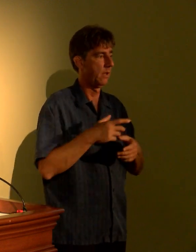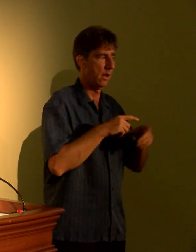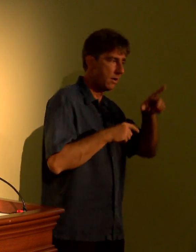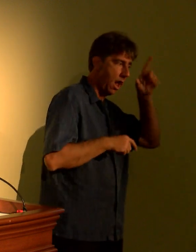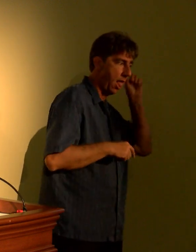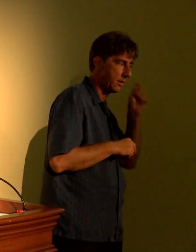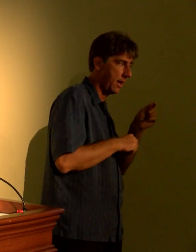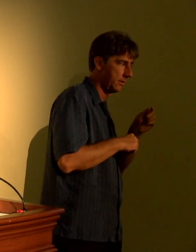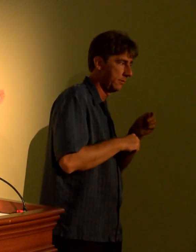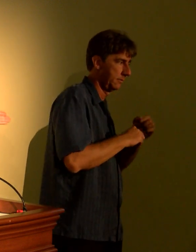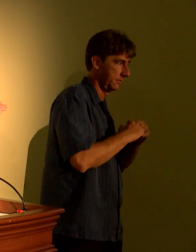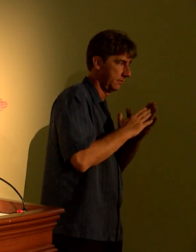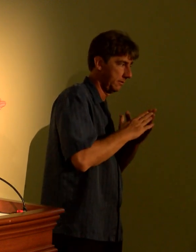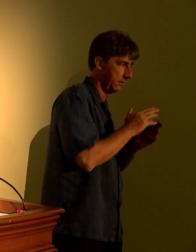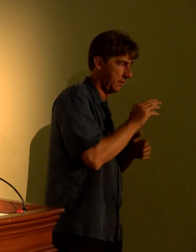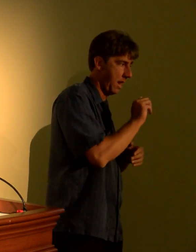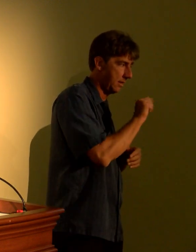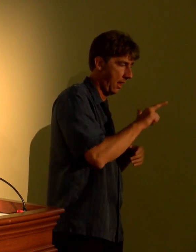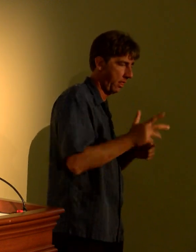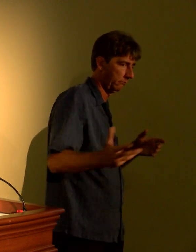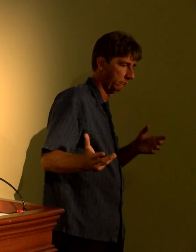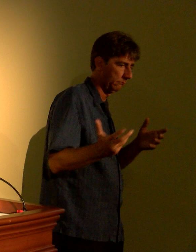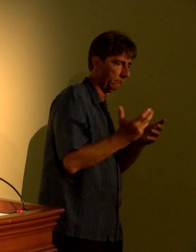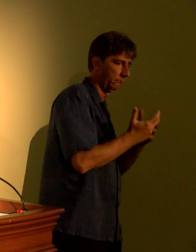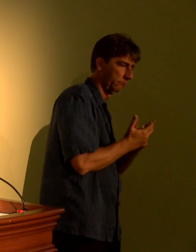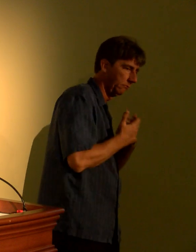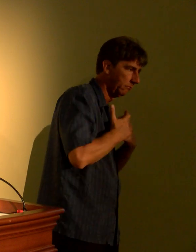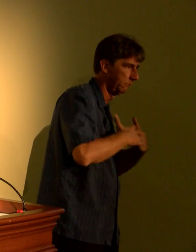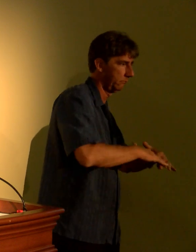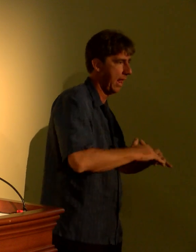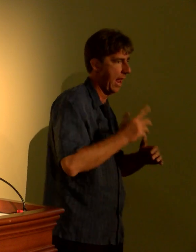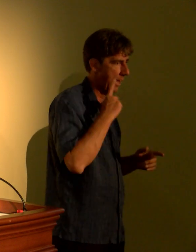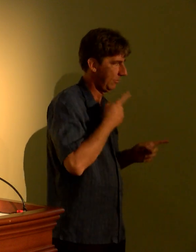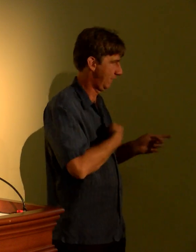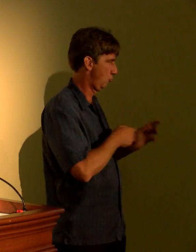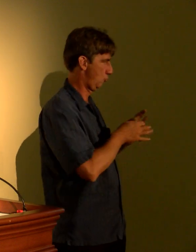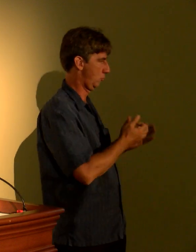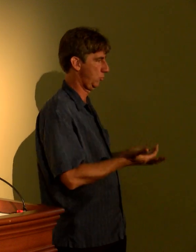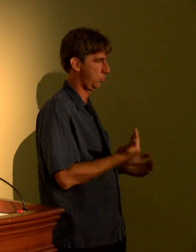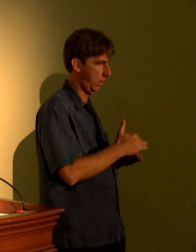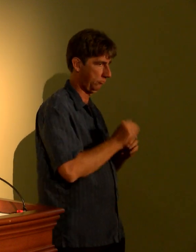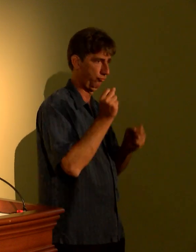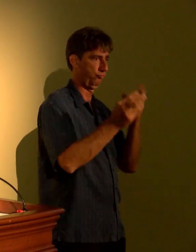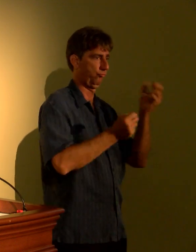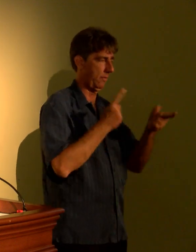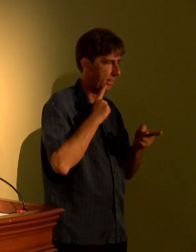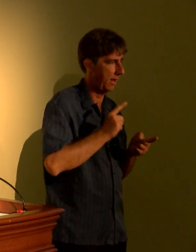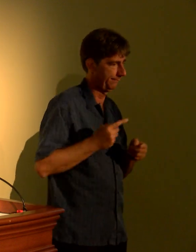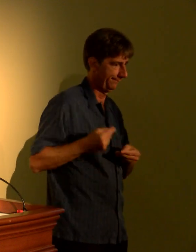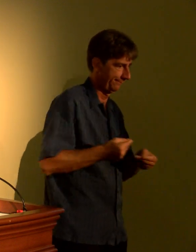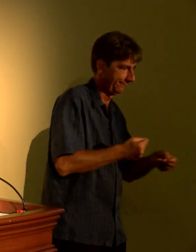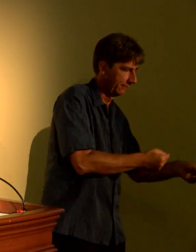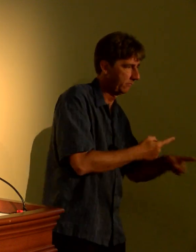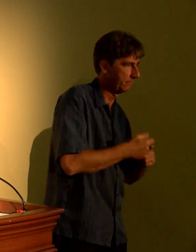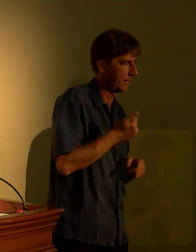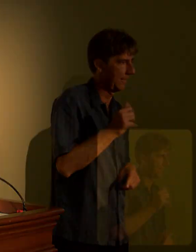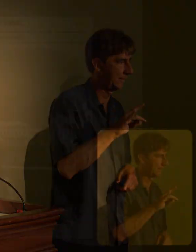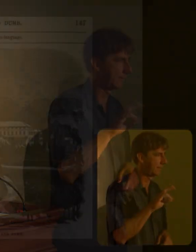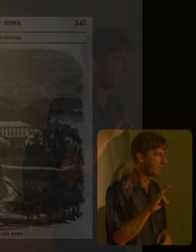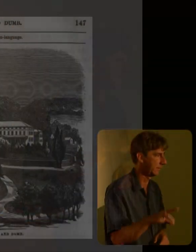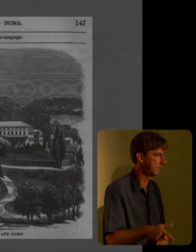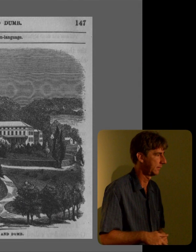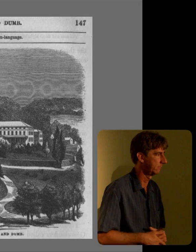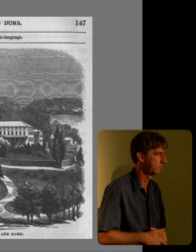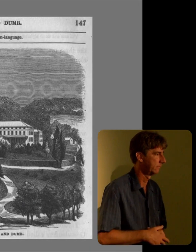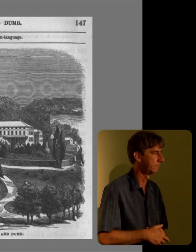into American Sign Language, and that we're all witnessing here tonight. And so the first class, as I said, had 7 pupils. This is